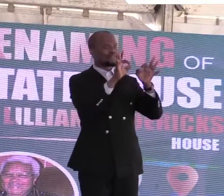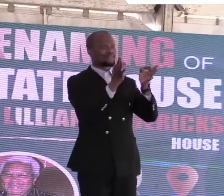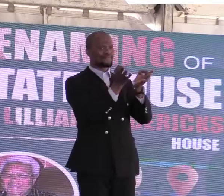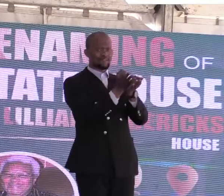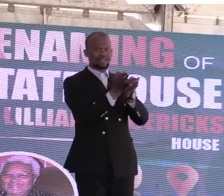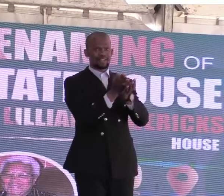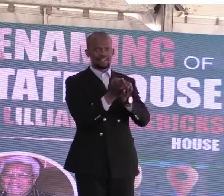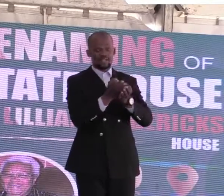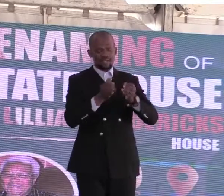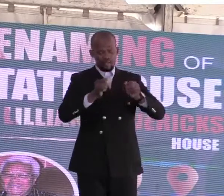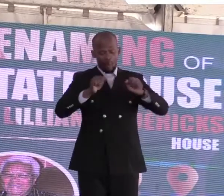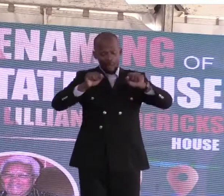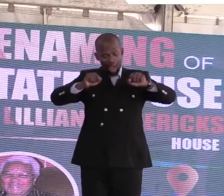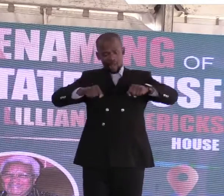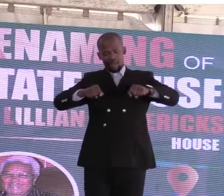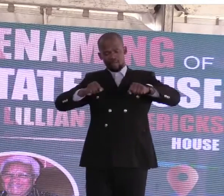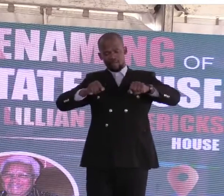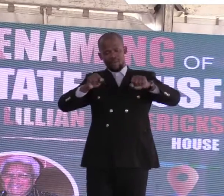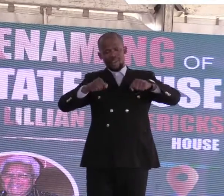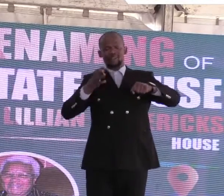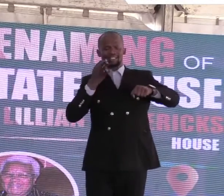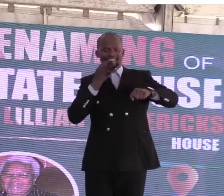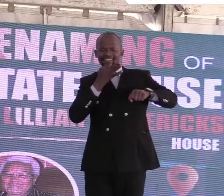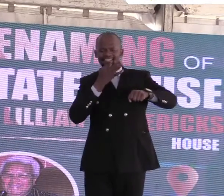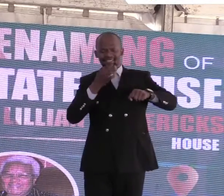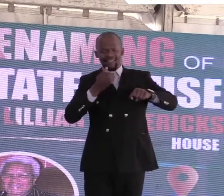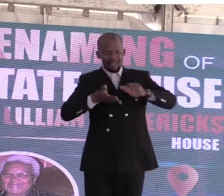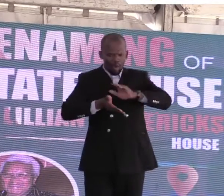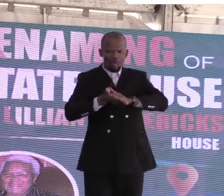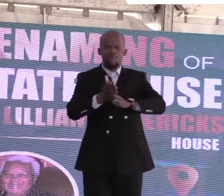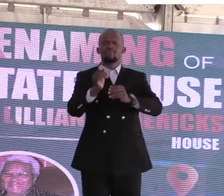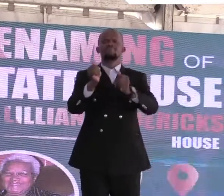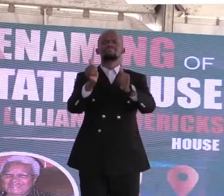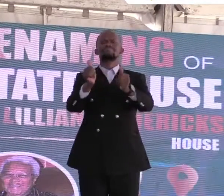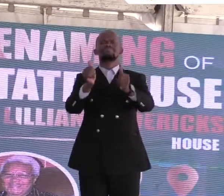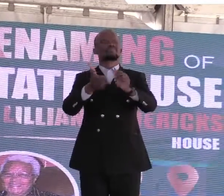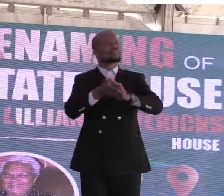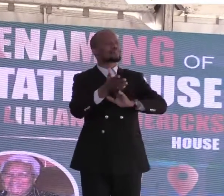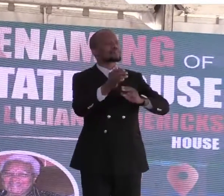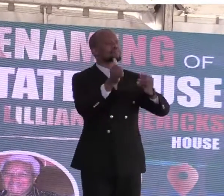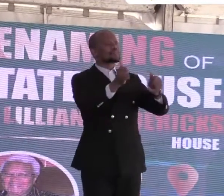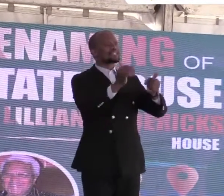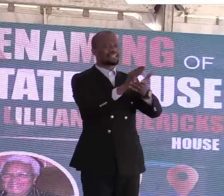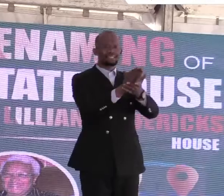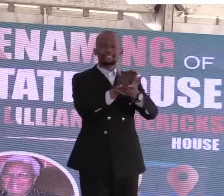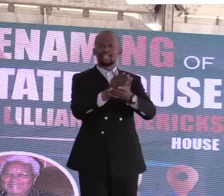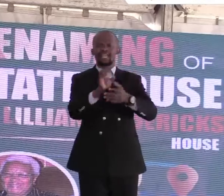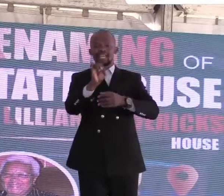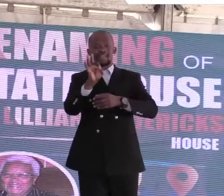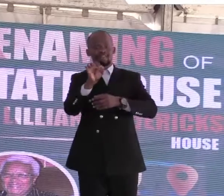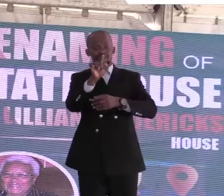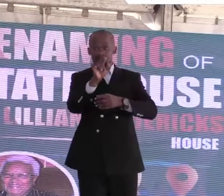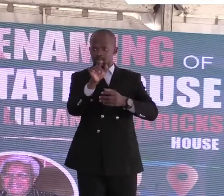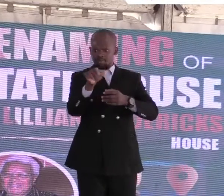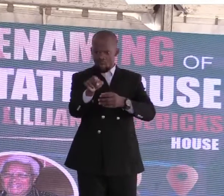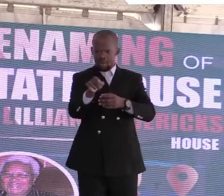for allowing her and say, go well, go share. Because if you didn't support